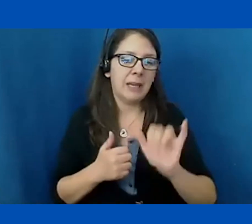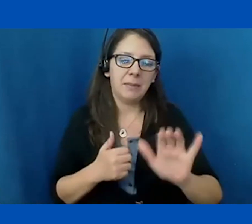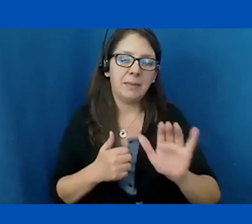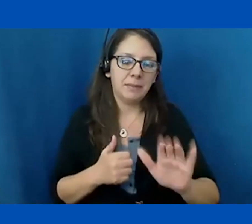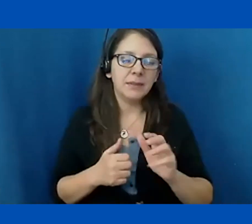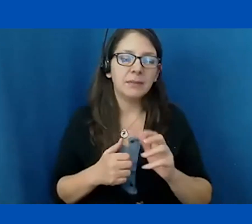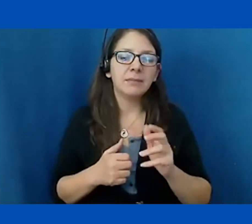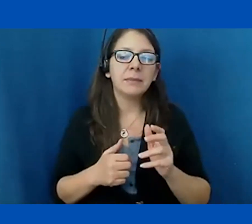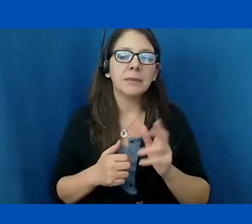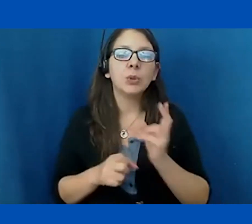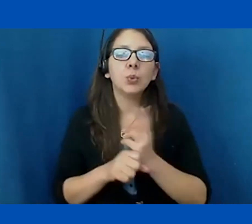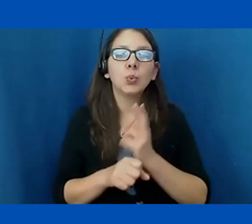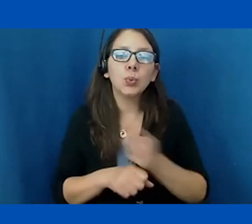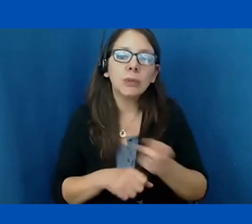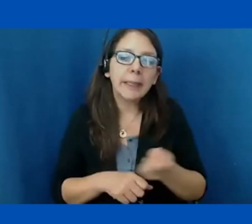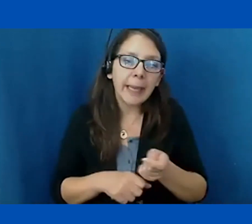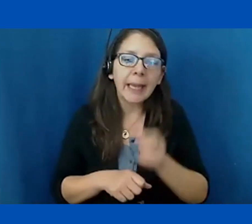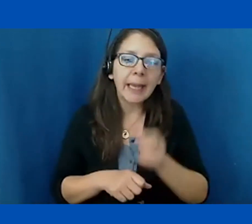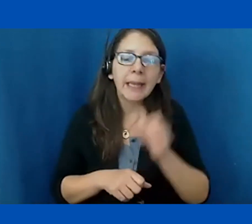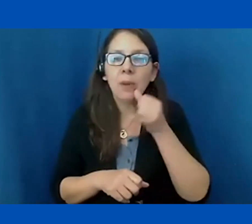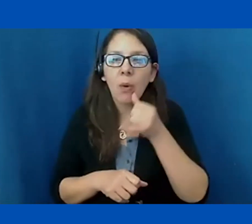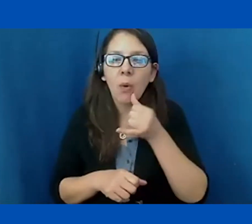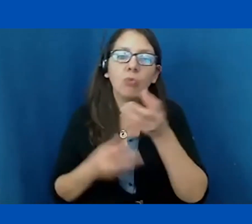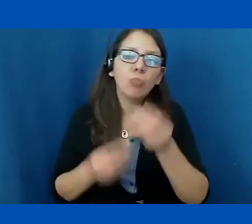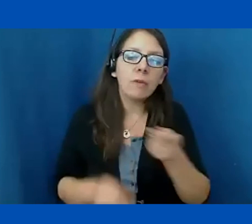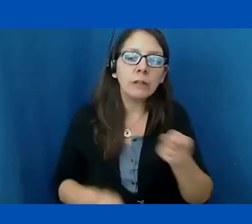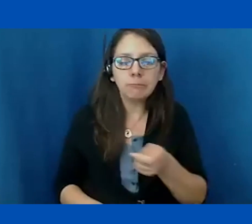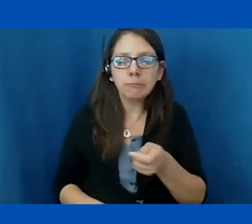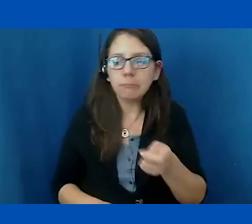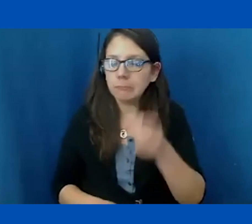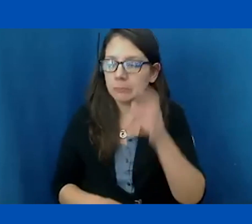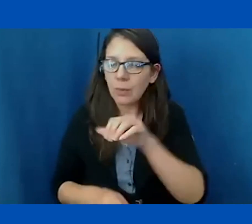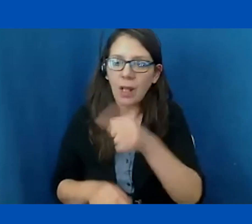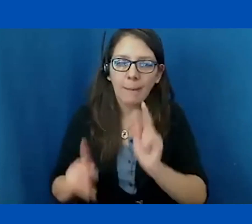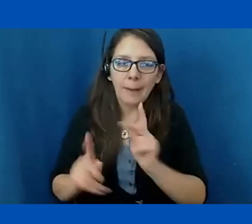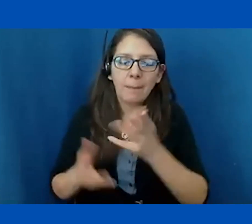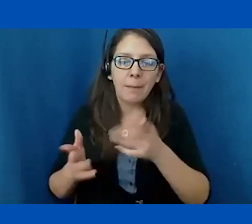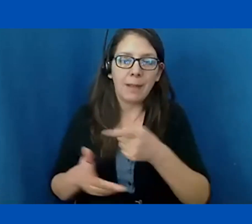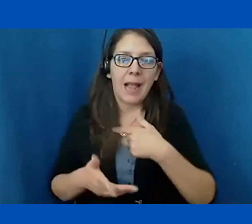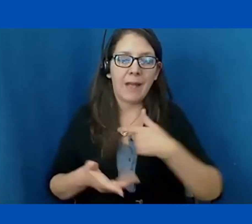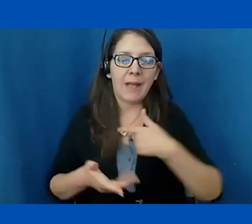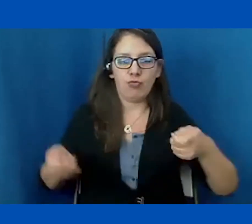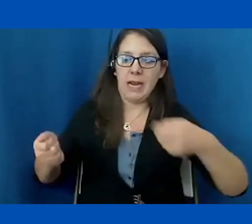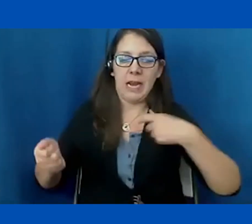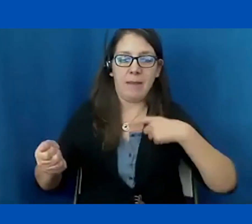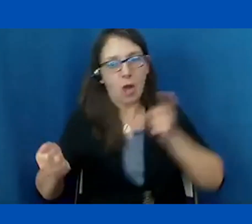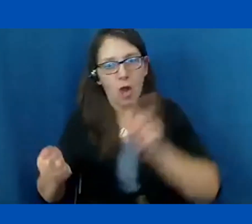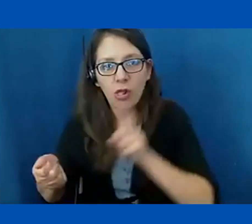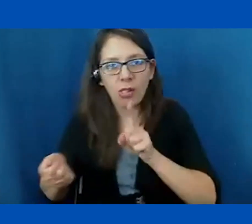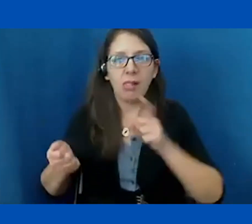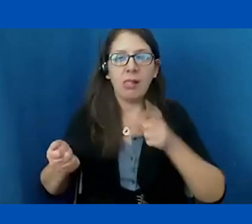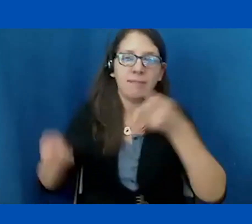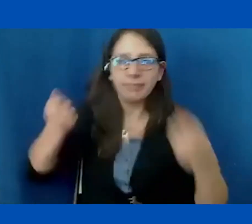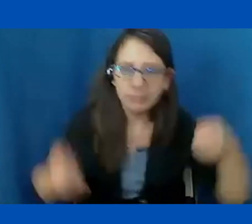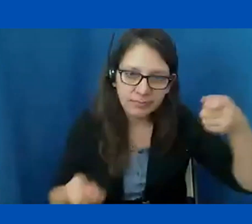gently use my cane, walk slowly, because there's other people around. They may have trays, things like that. So yeah, I'm